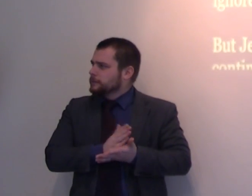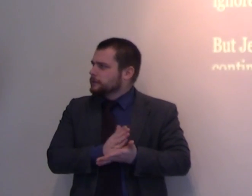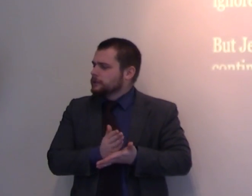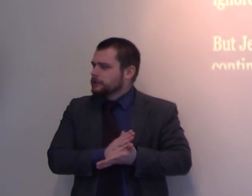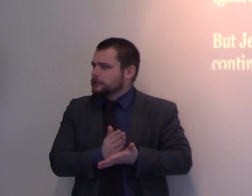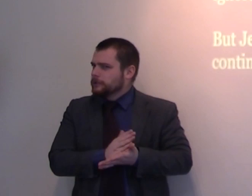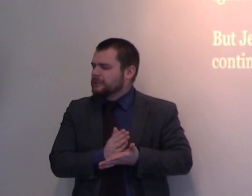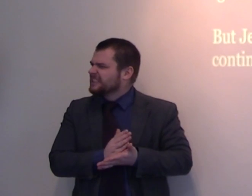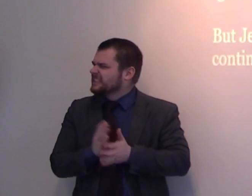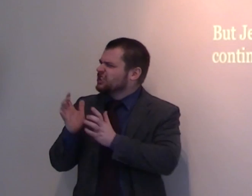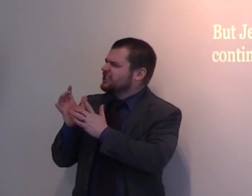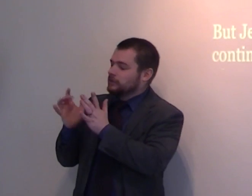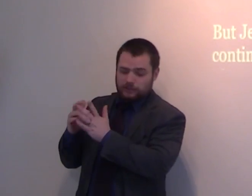I ignore Jesus' call.